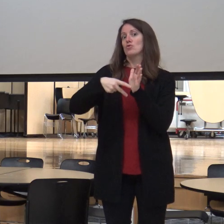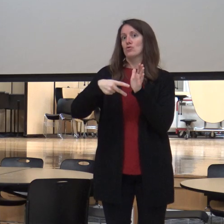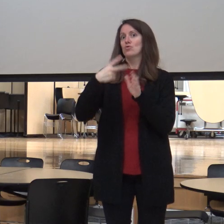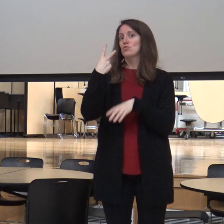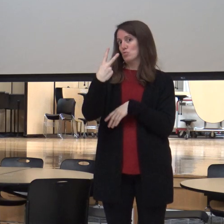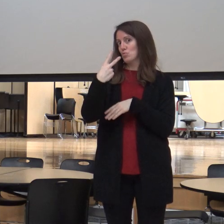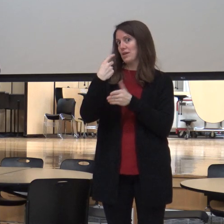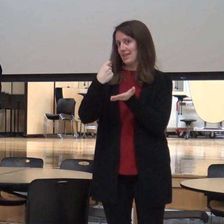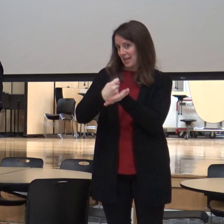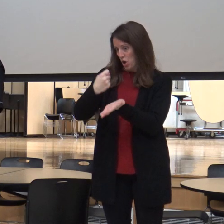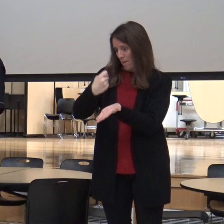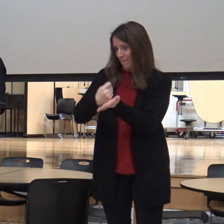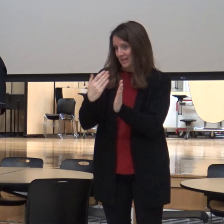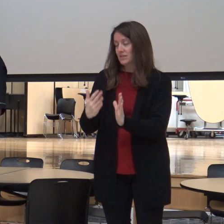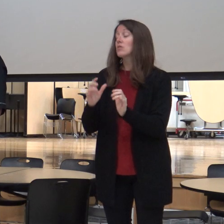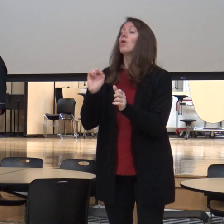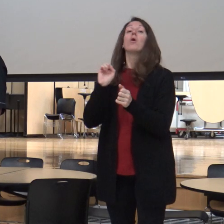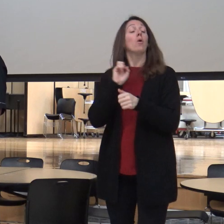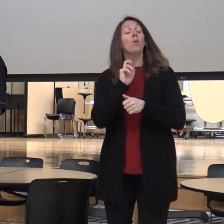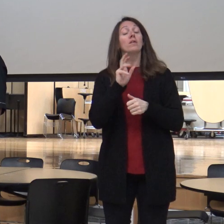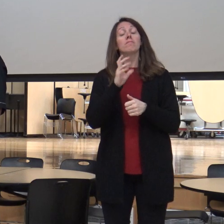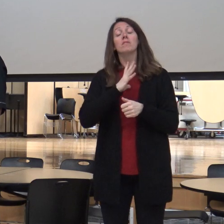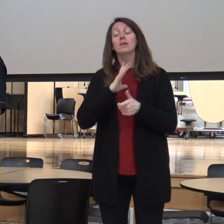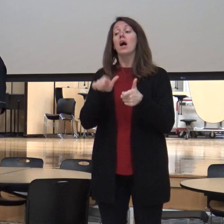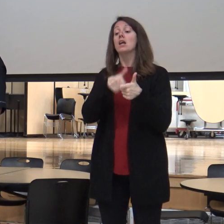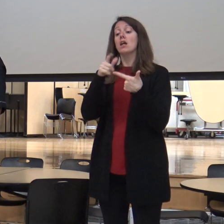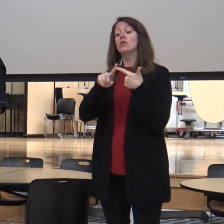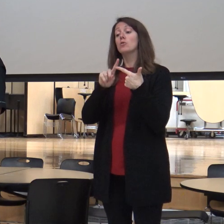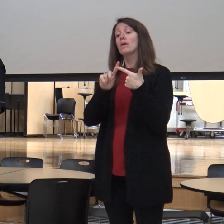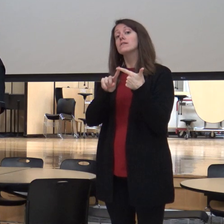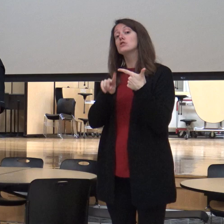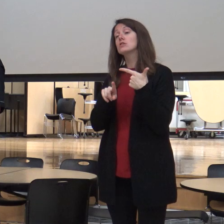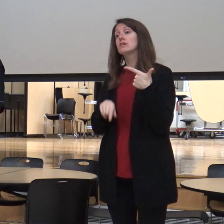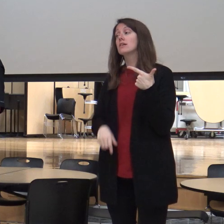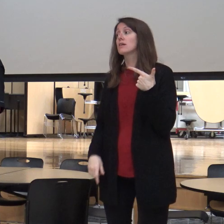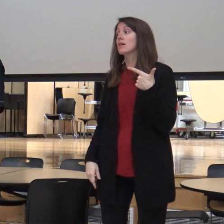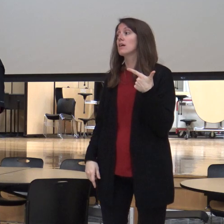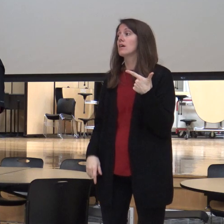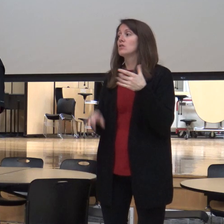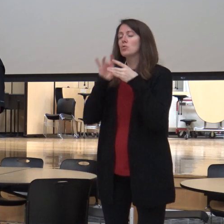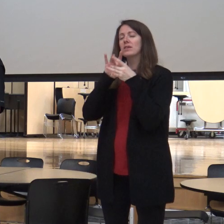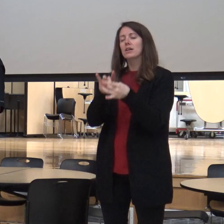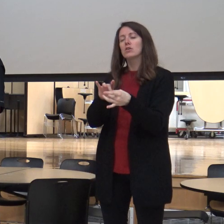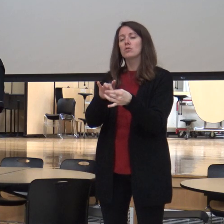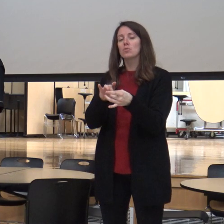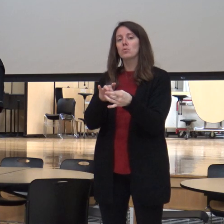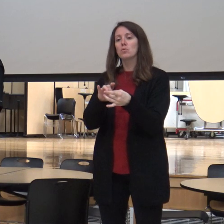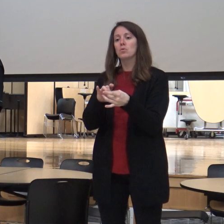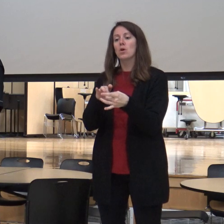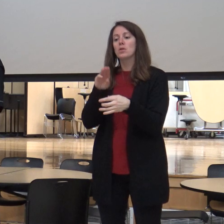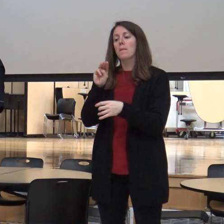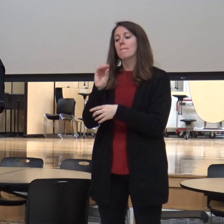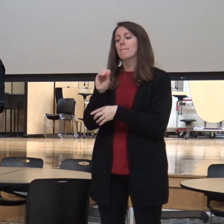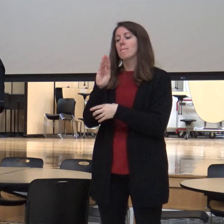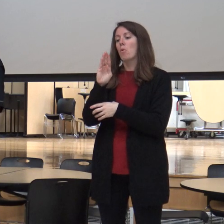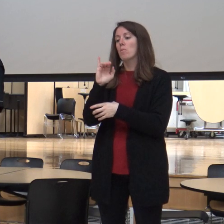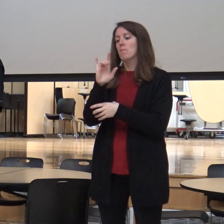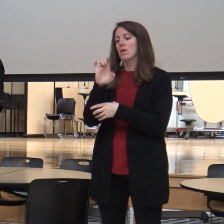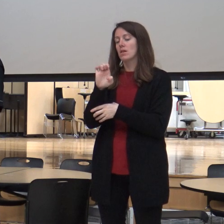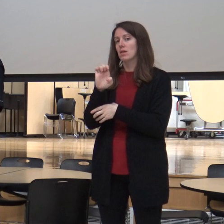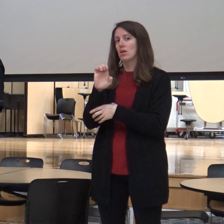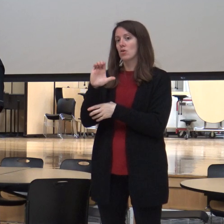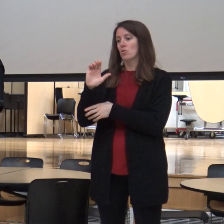Correct. Yeah. Okay, another question I have is about the mobile crisis unit, because I have had